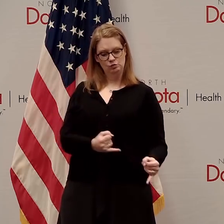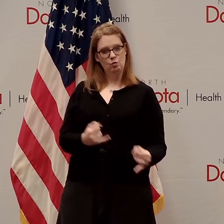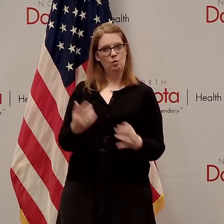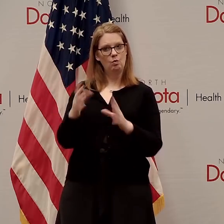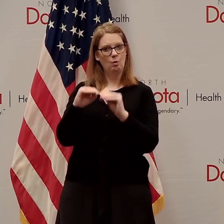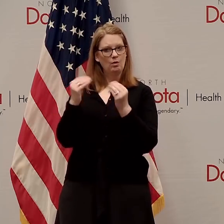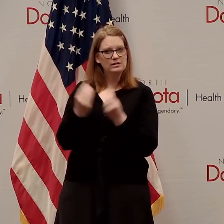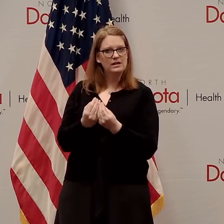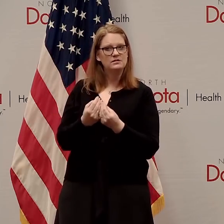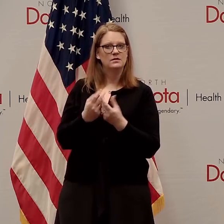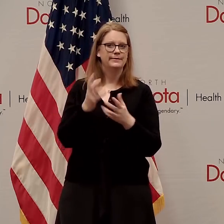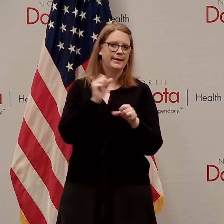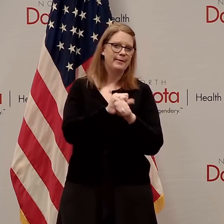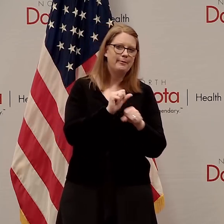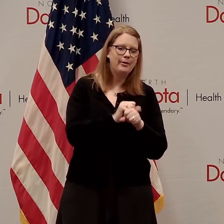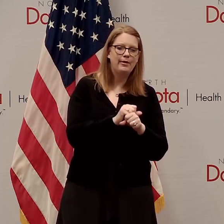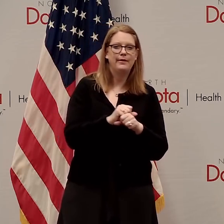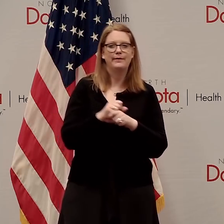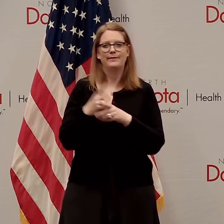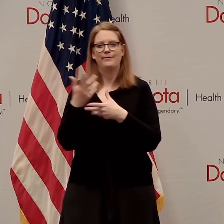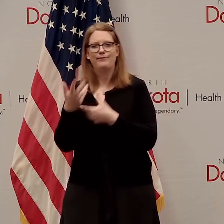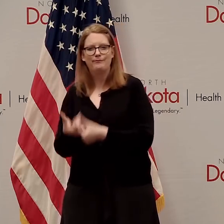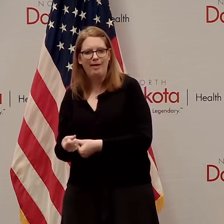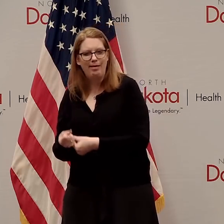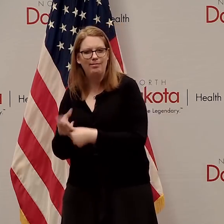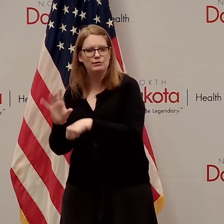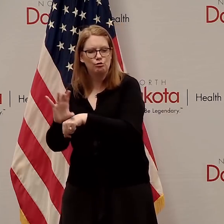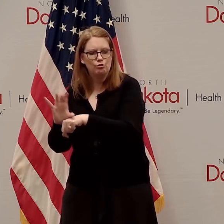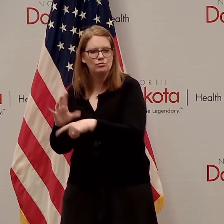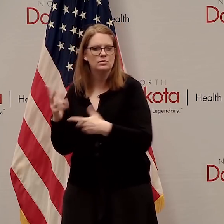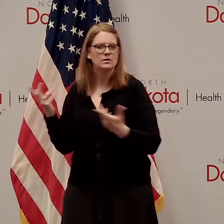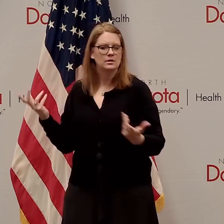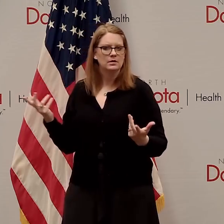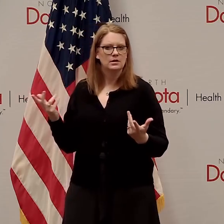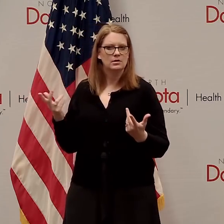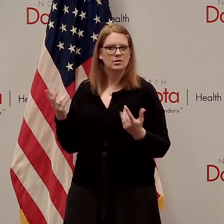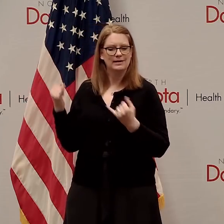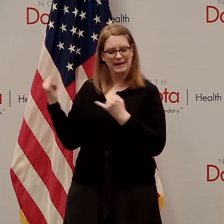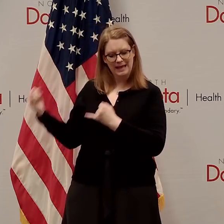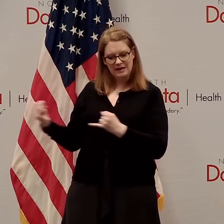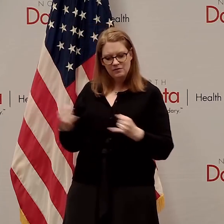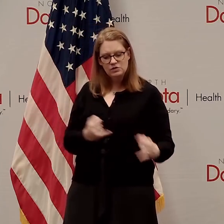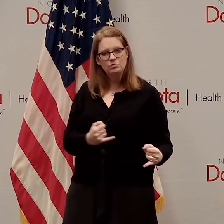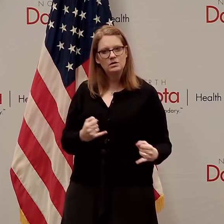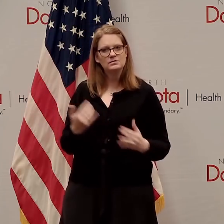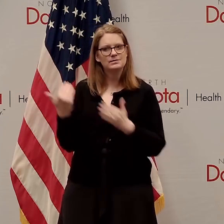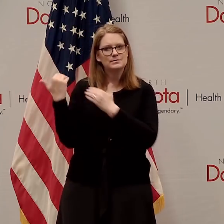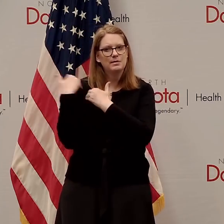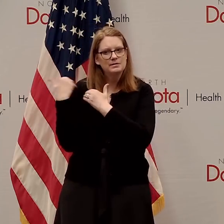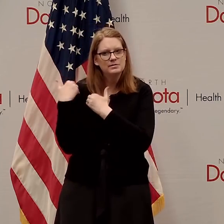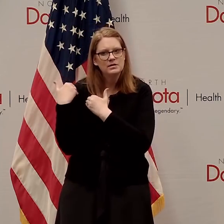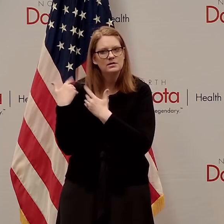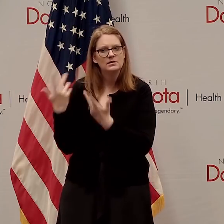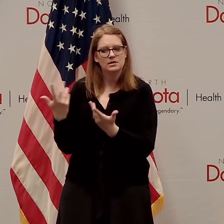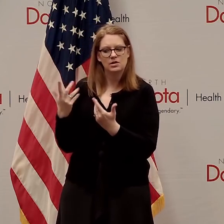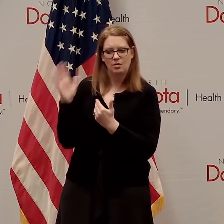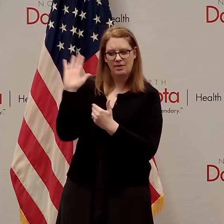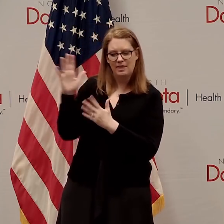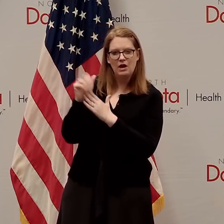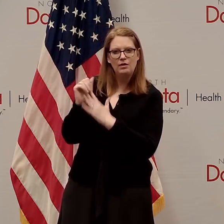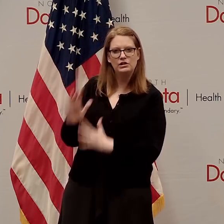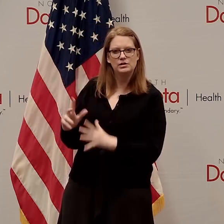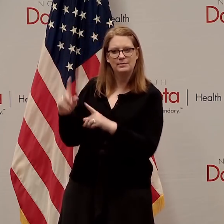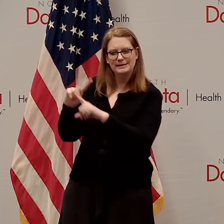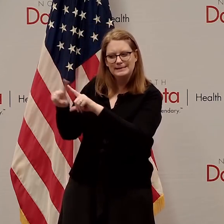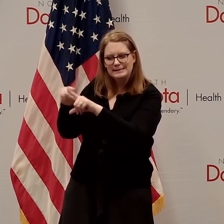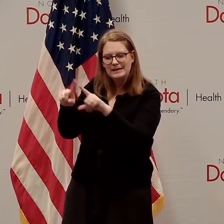or a faith-based organization, what individuals with personal responsibility, with organizations, with their leadership,